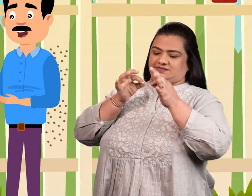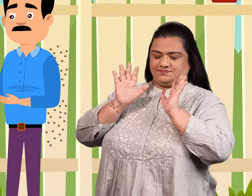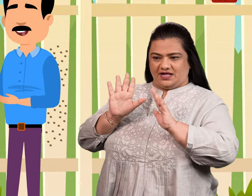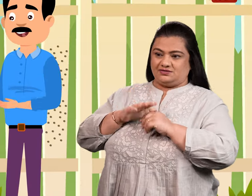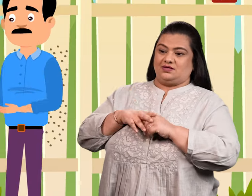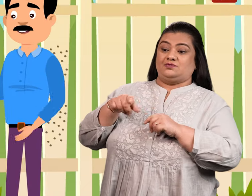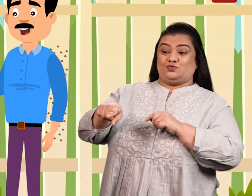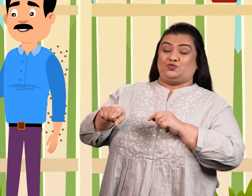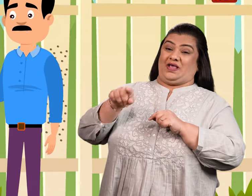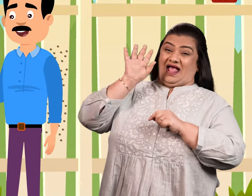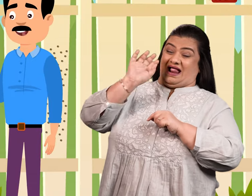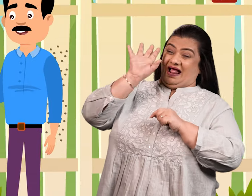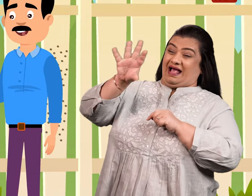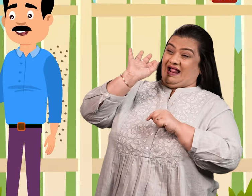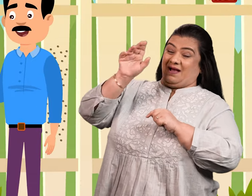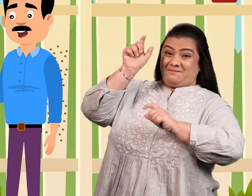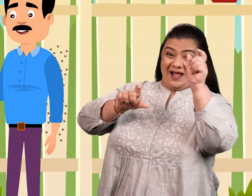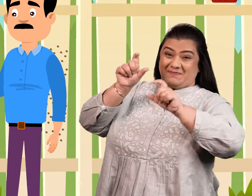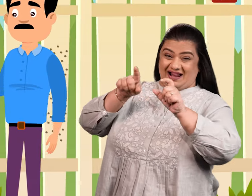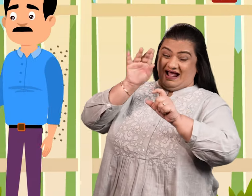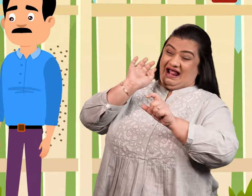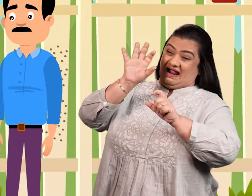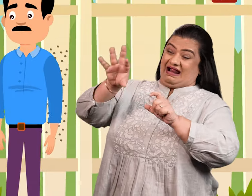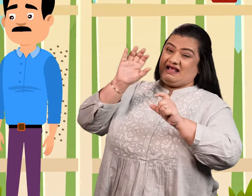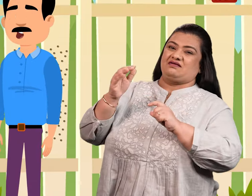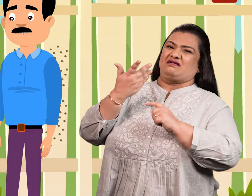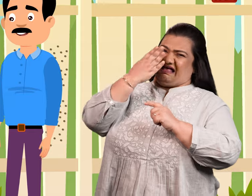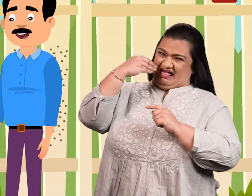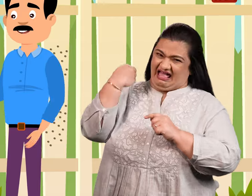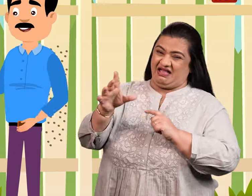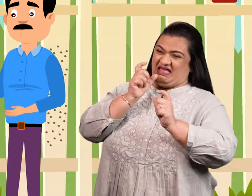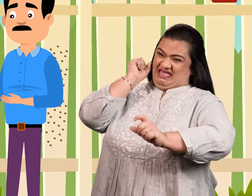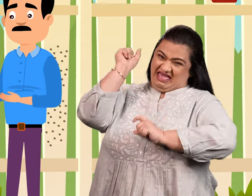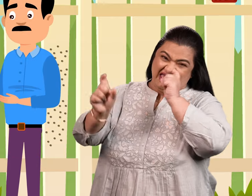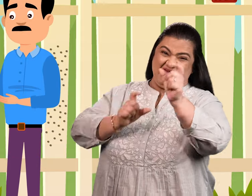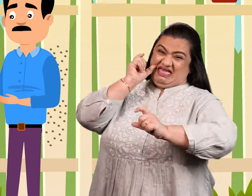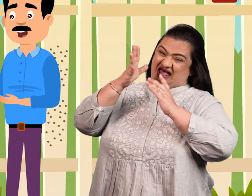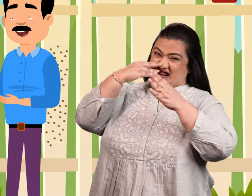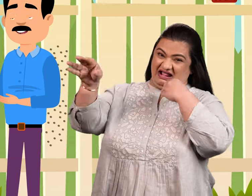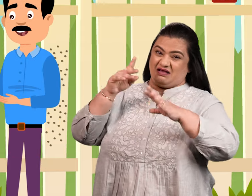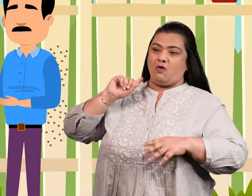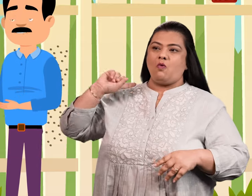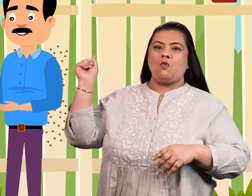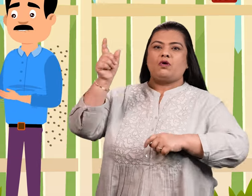father continued, "You are always angry and say bad things to people.